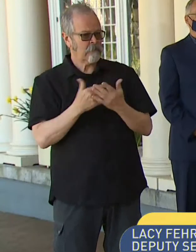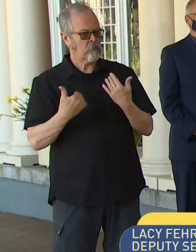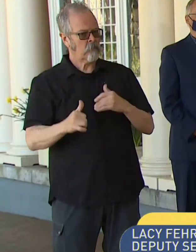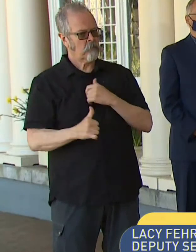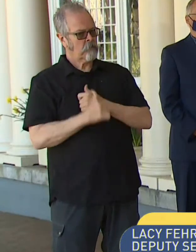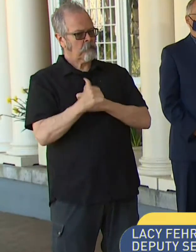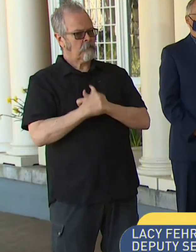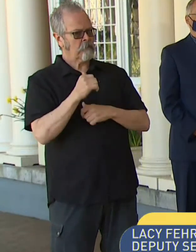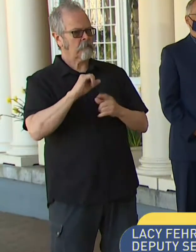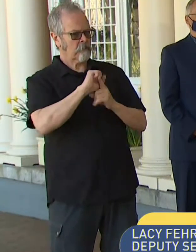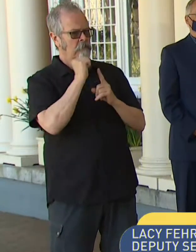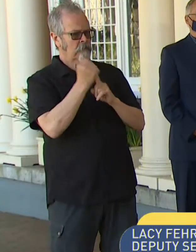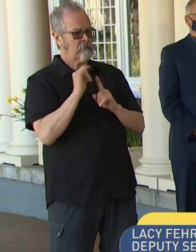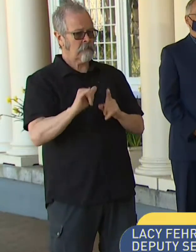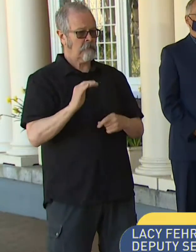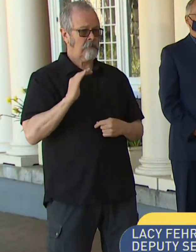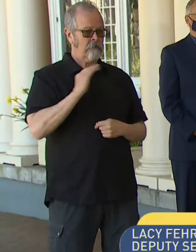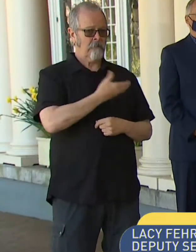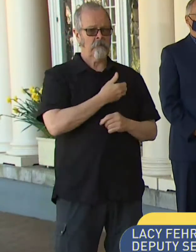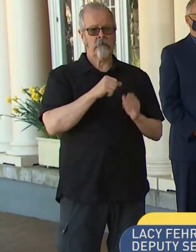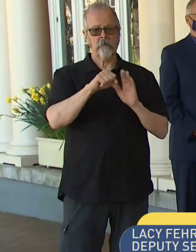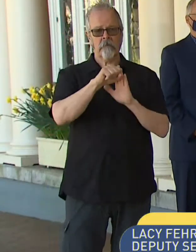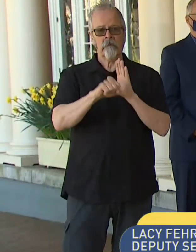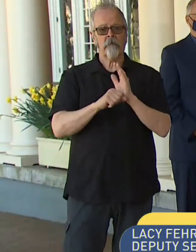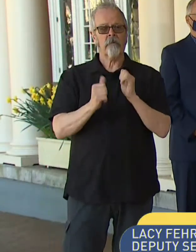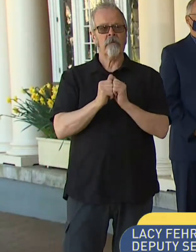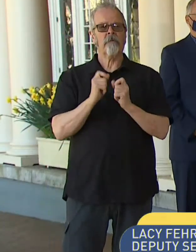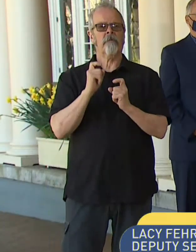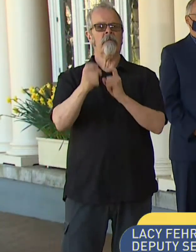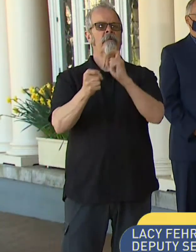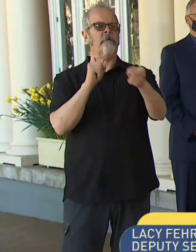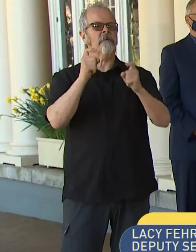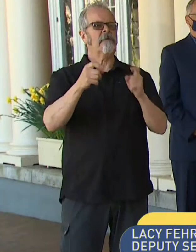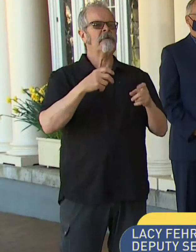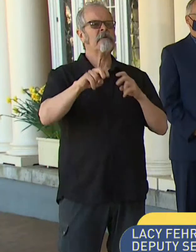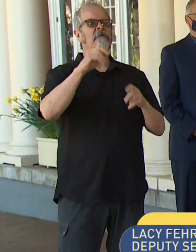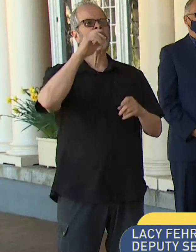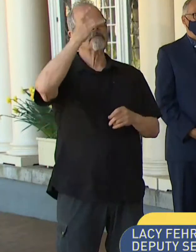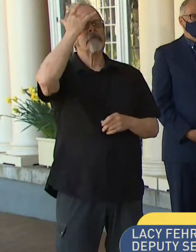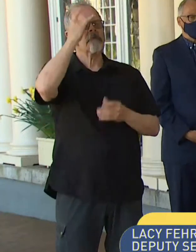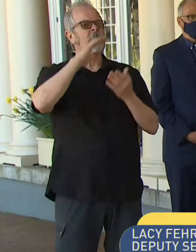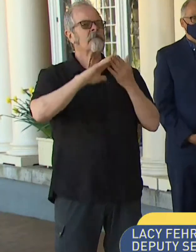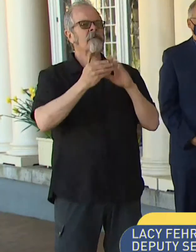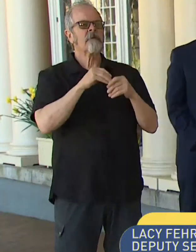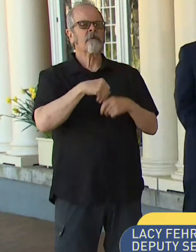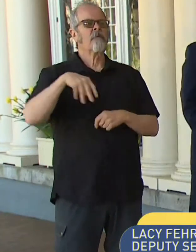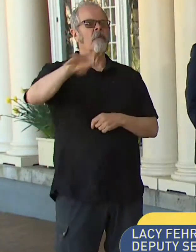in our state with regards to transmission of disease in communities across Washington.